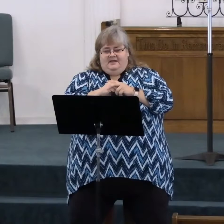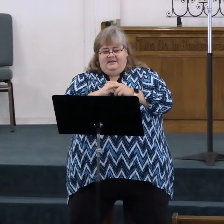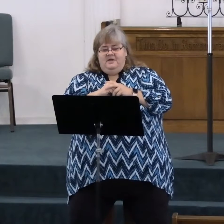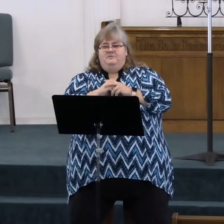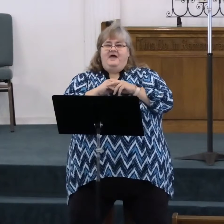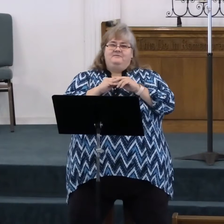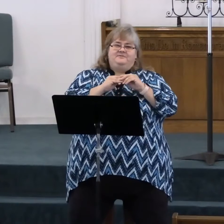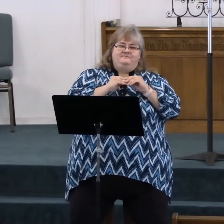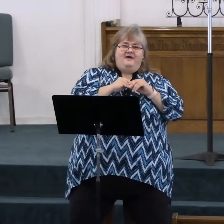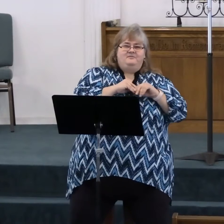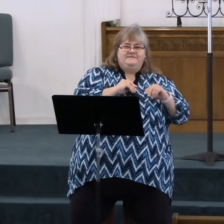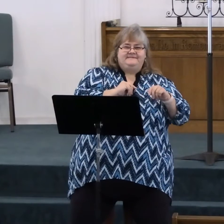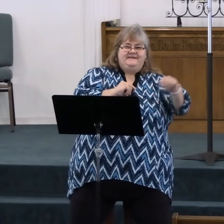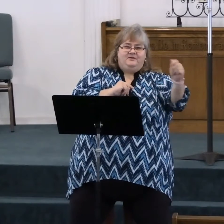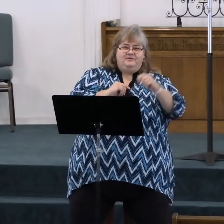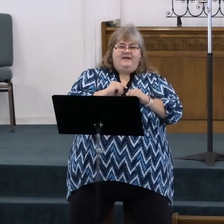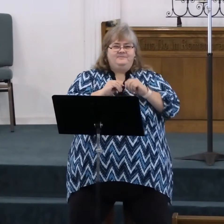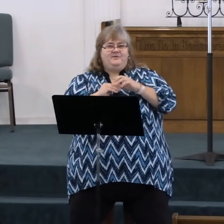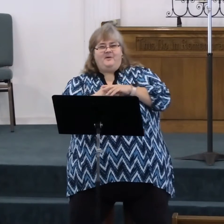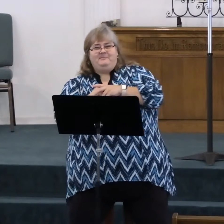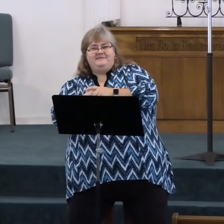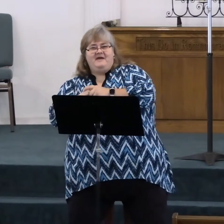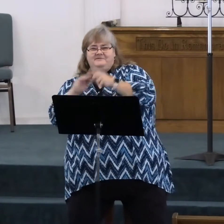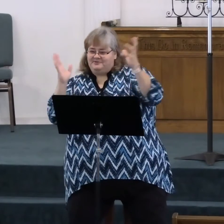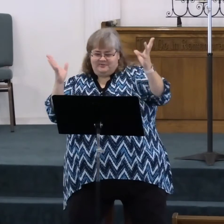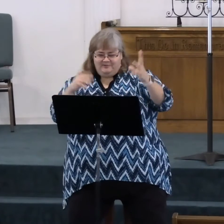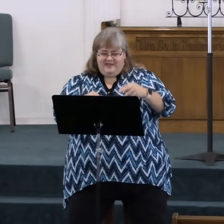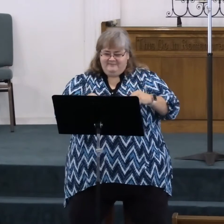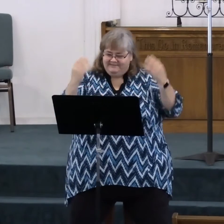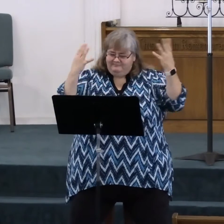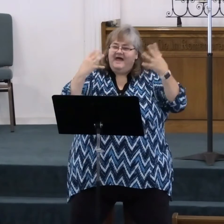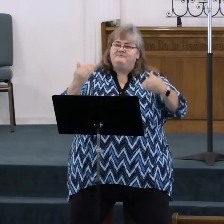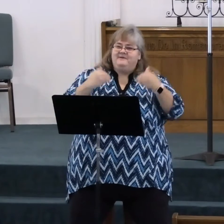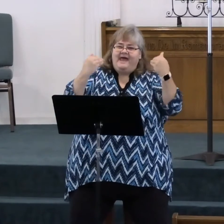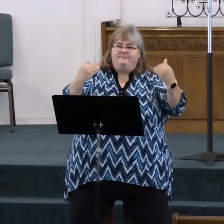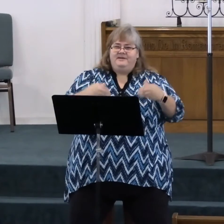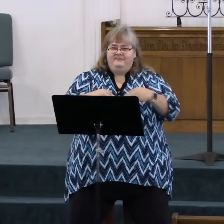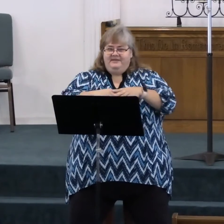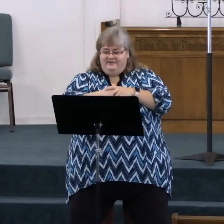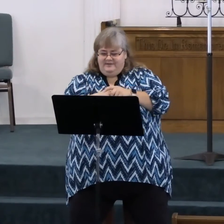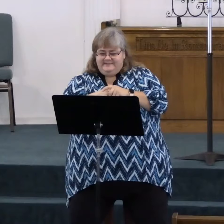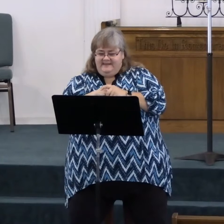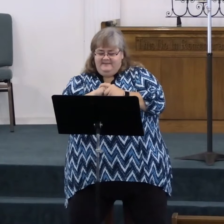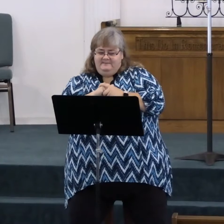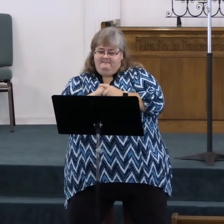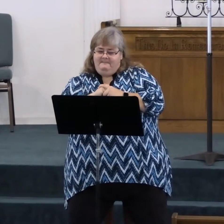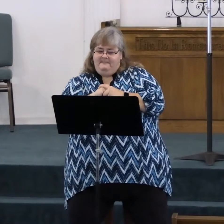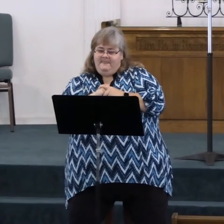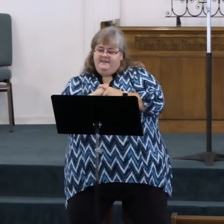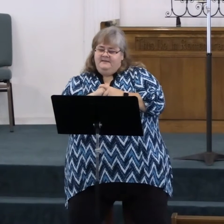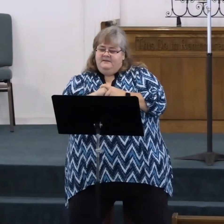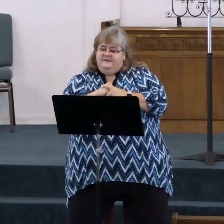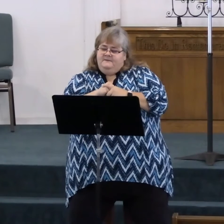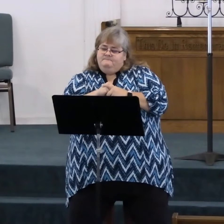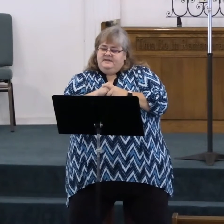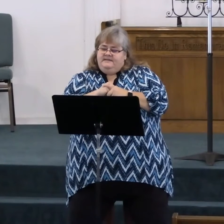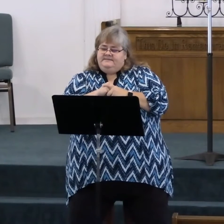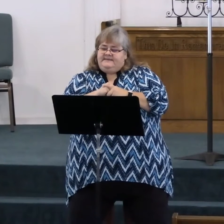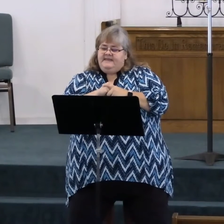I know, that one was a zinger. I'm sorry, but that was the truth. That was what happened to me, you know what I'm saying? And